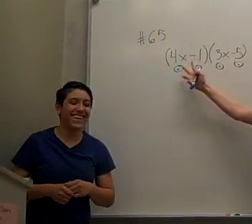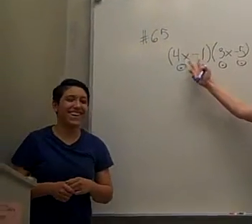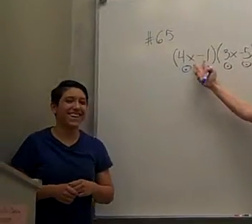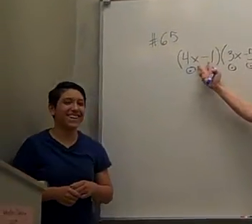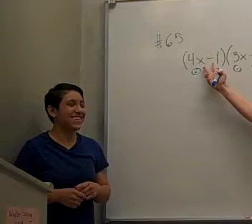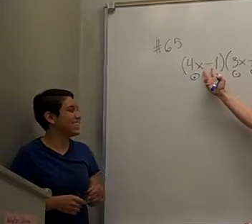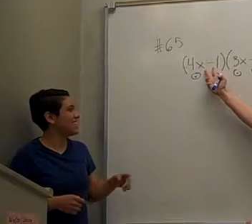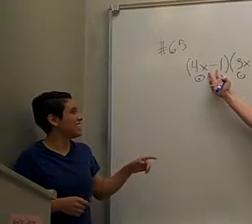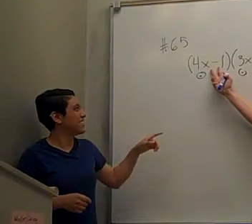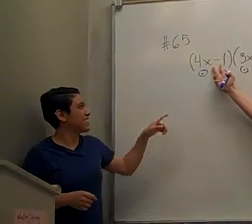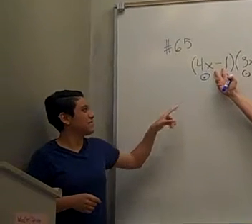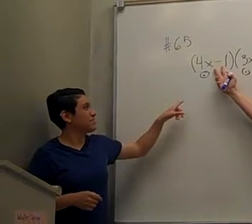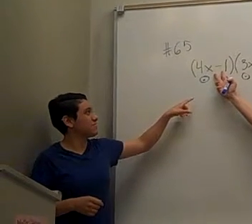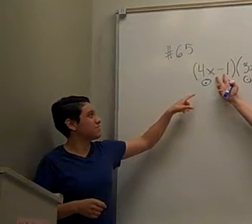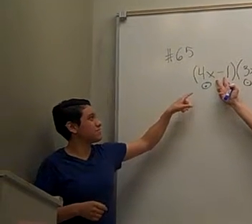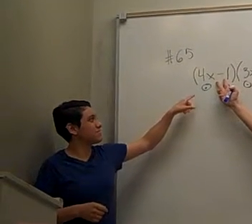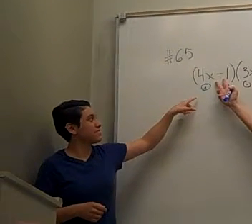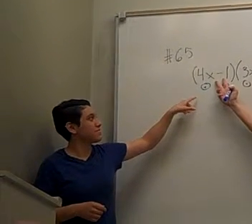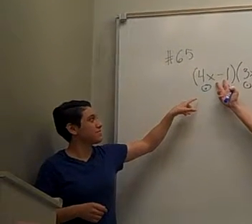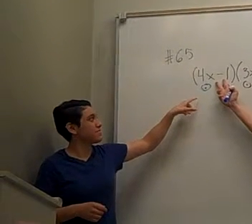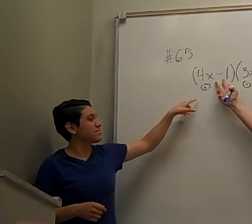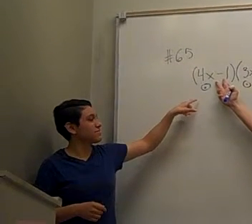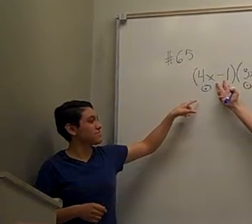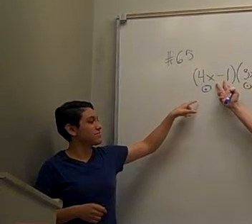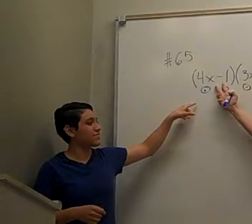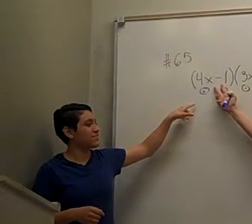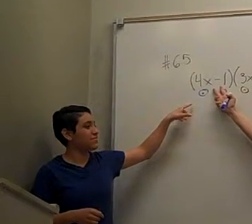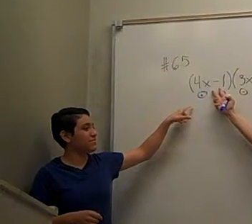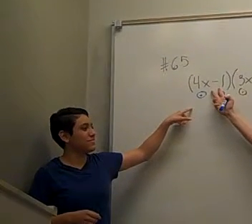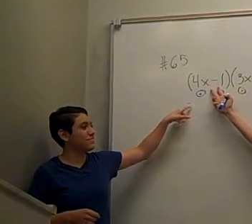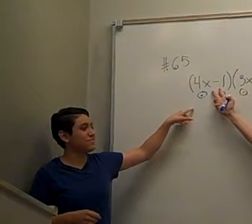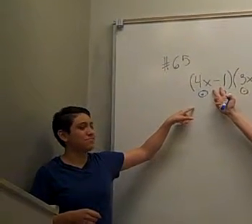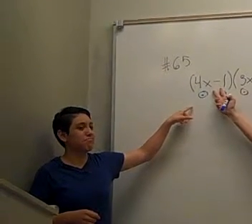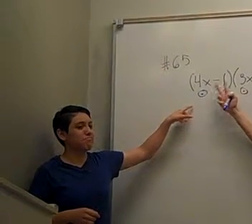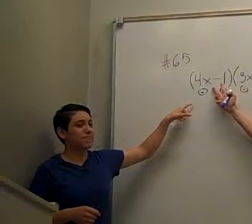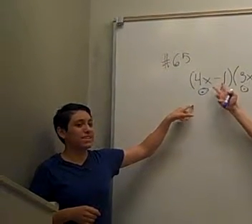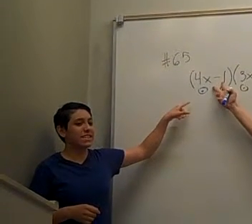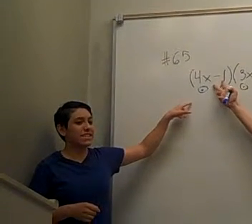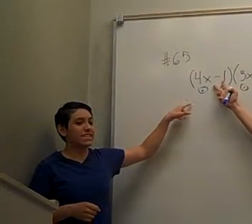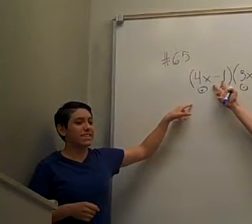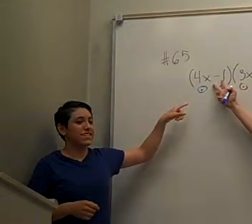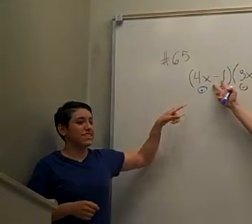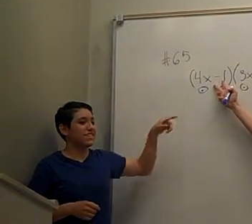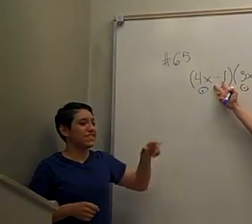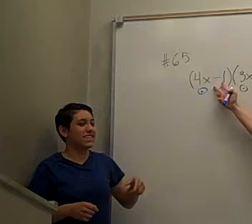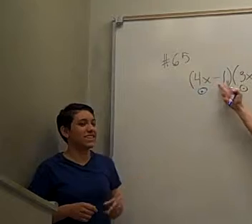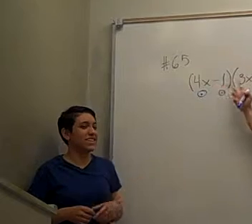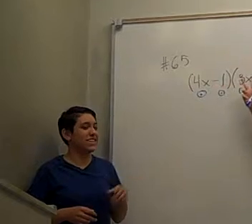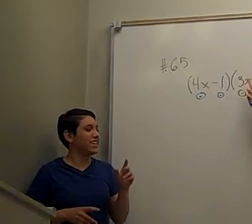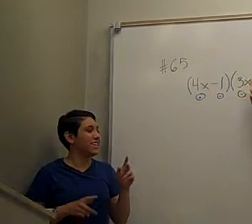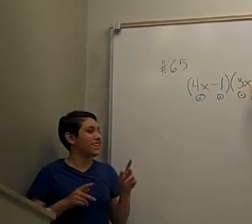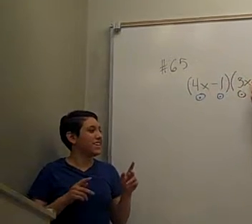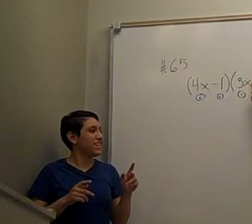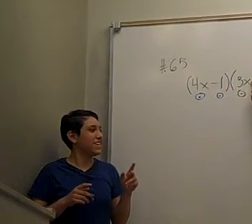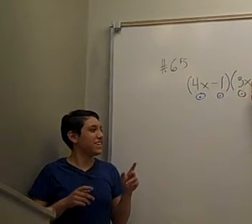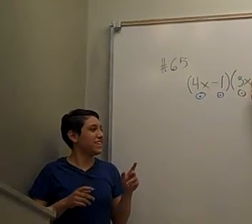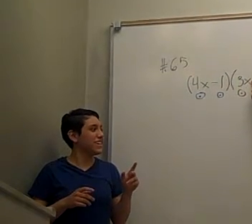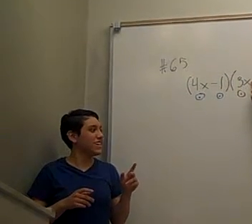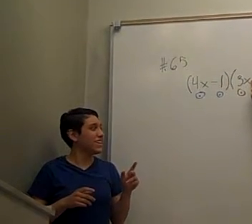party, these people don't need to say hello because they're already in the same car. But everybody in this car needs to say hello